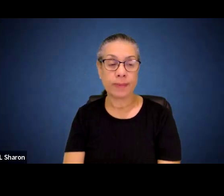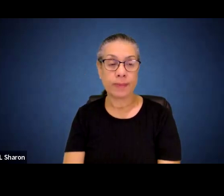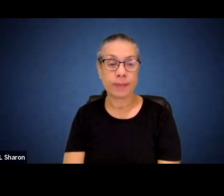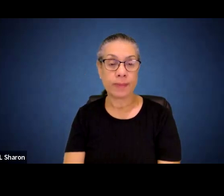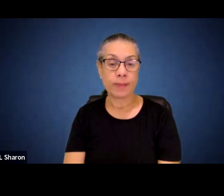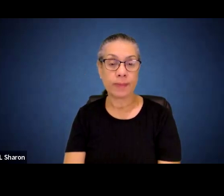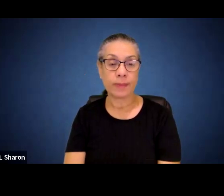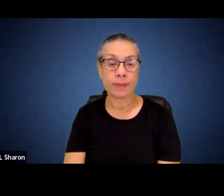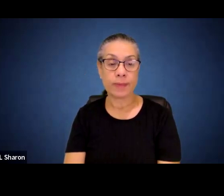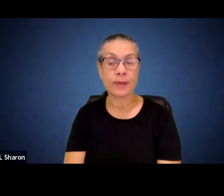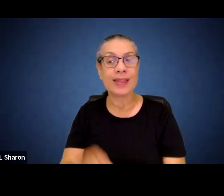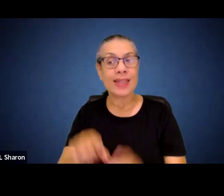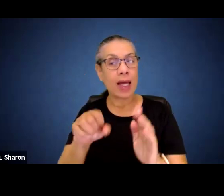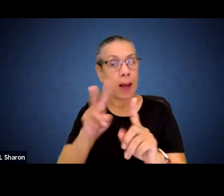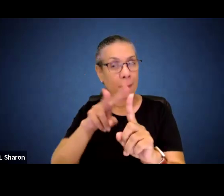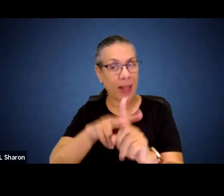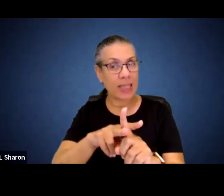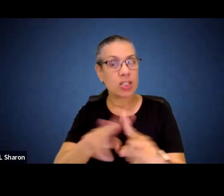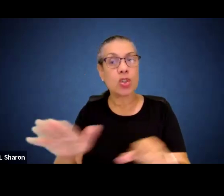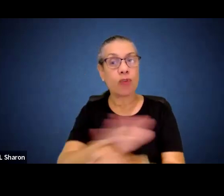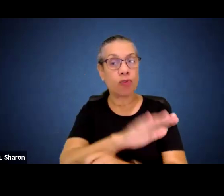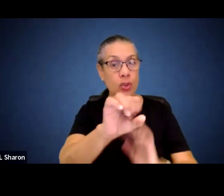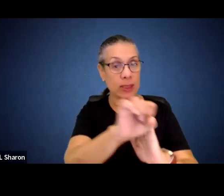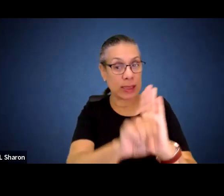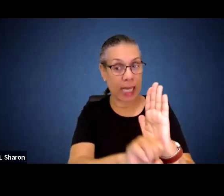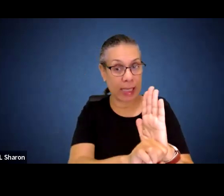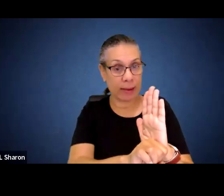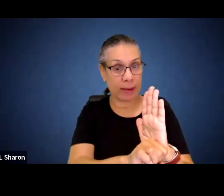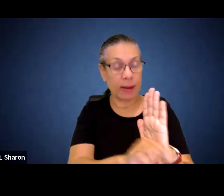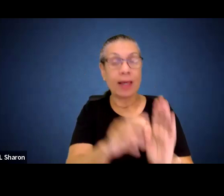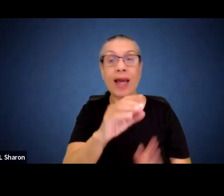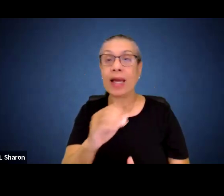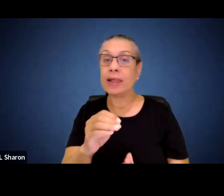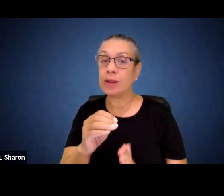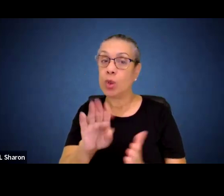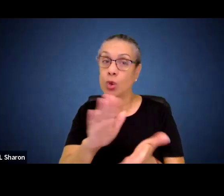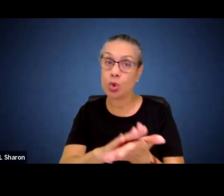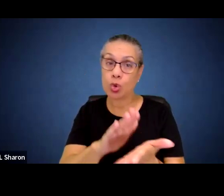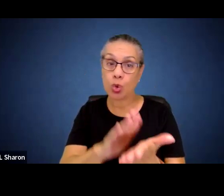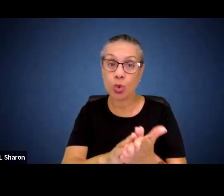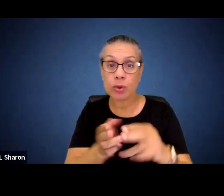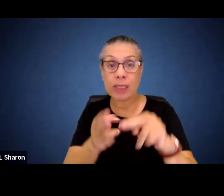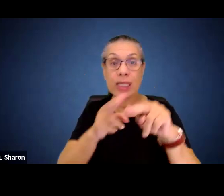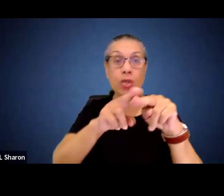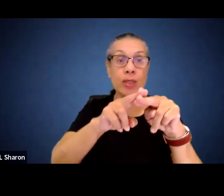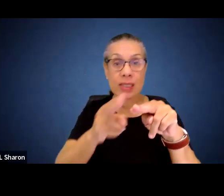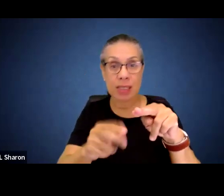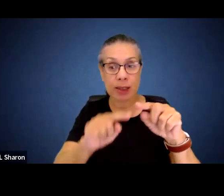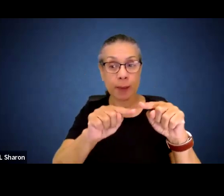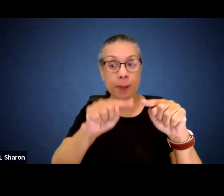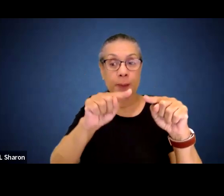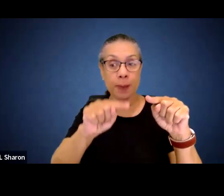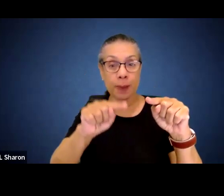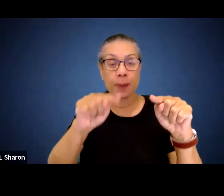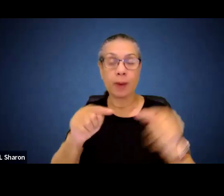Keep in mind that statewide, the same number of schools decrease and increase each year, as a fixed number of